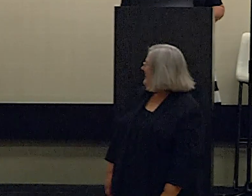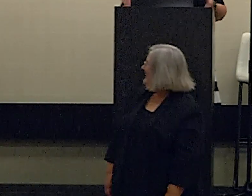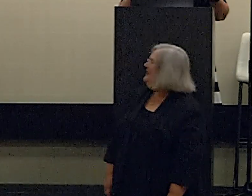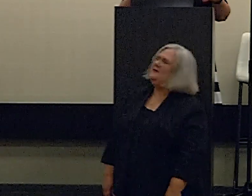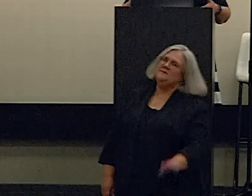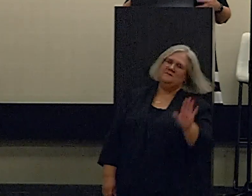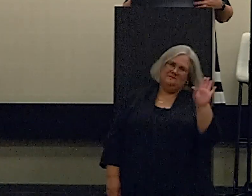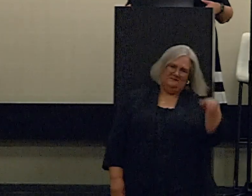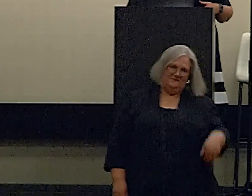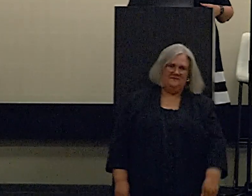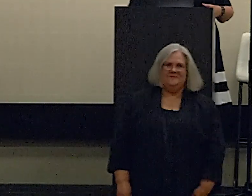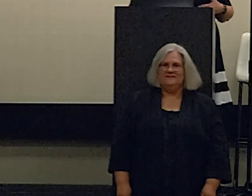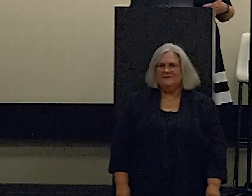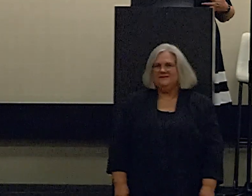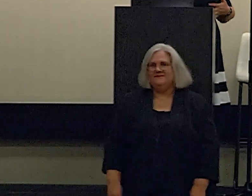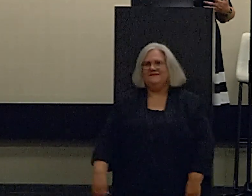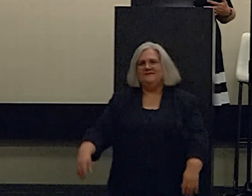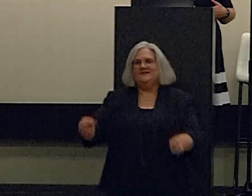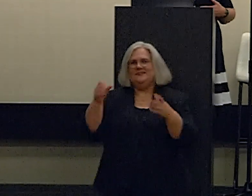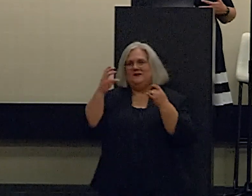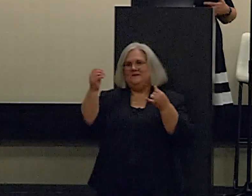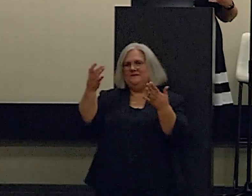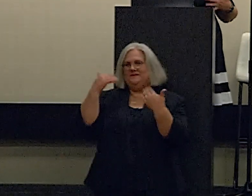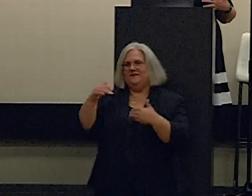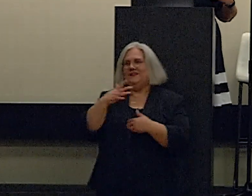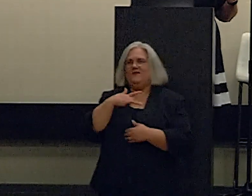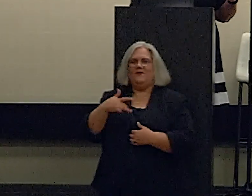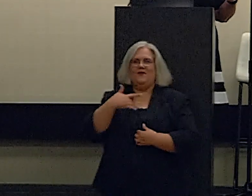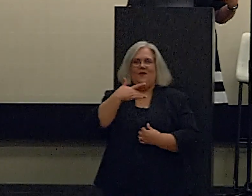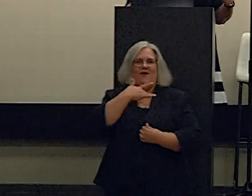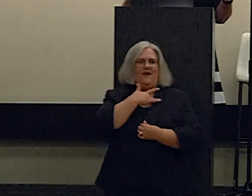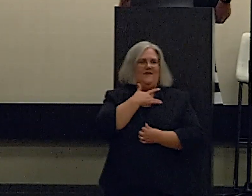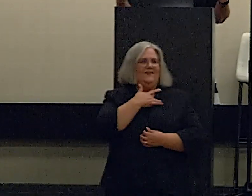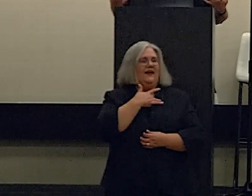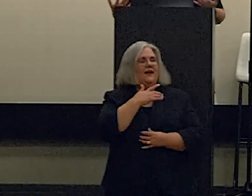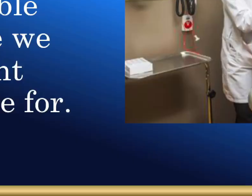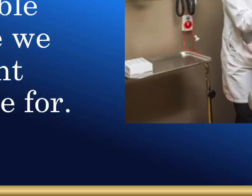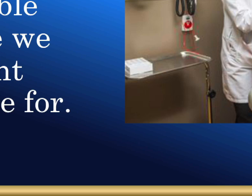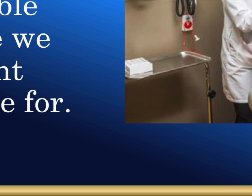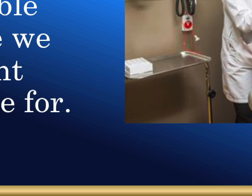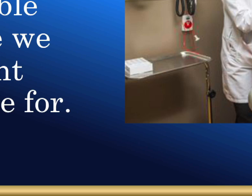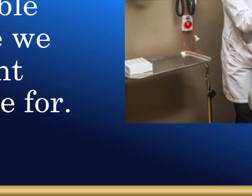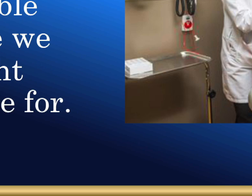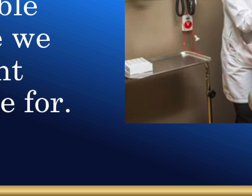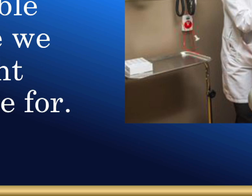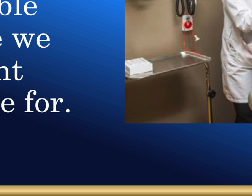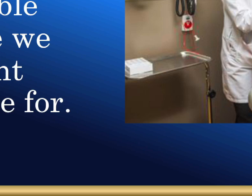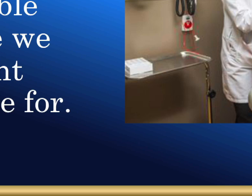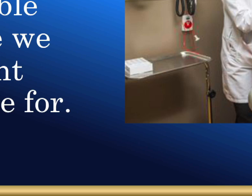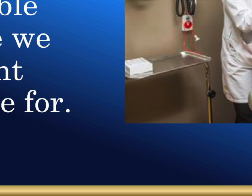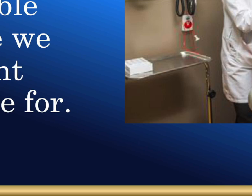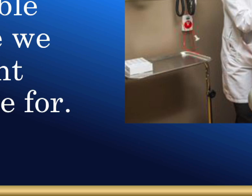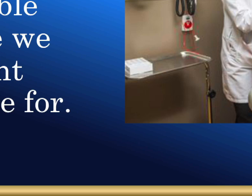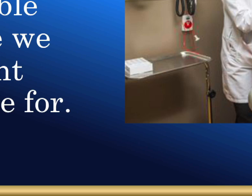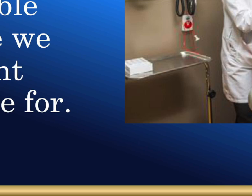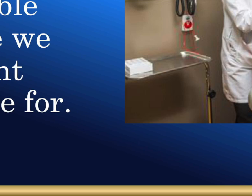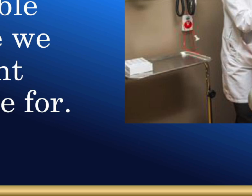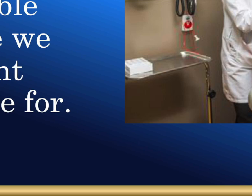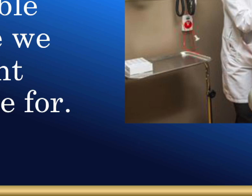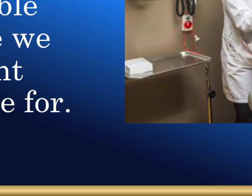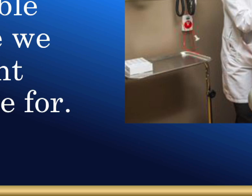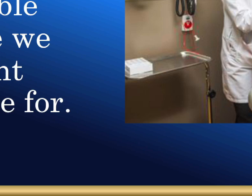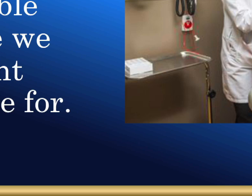All right, but now let's get to the heart of this. Let's think about the actual patients that we are going to be working with. We meet a